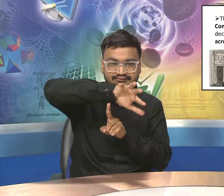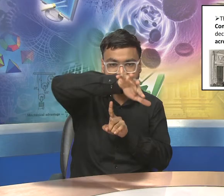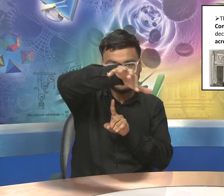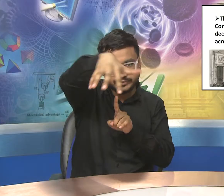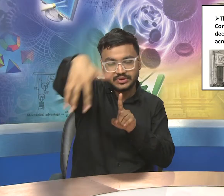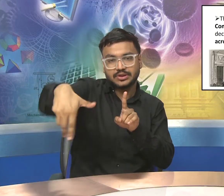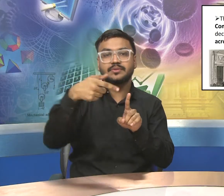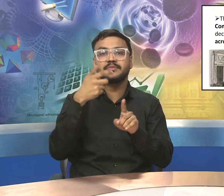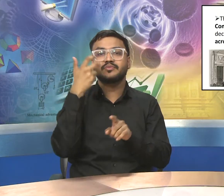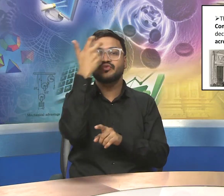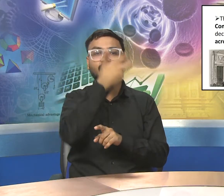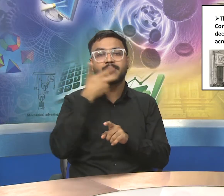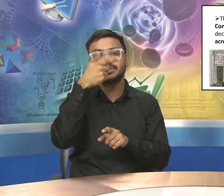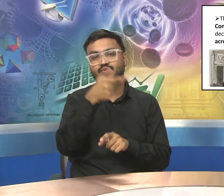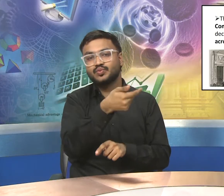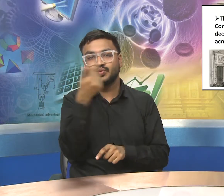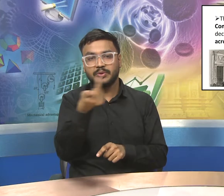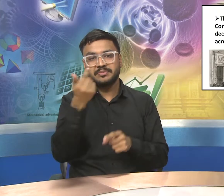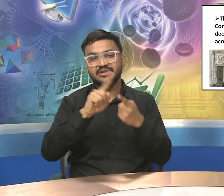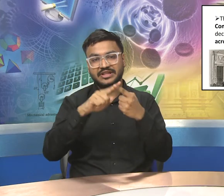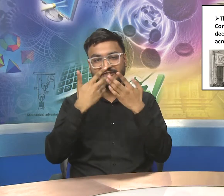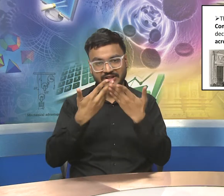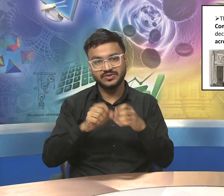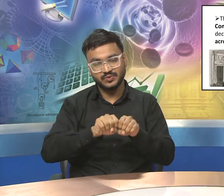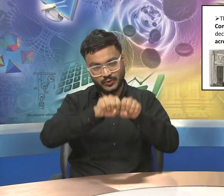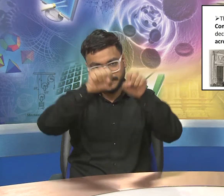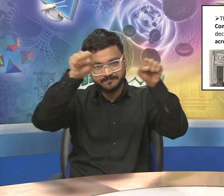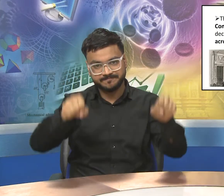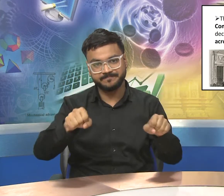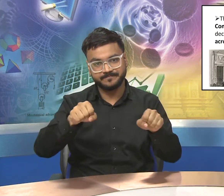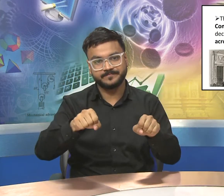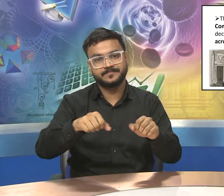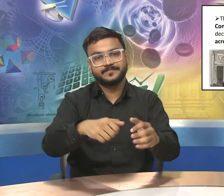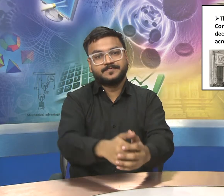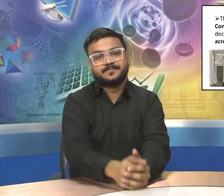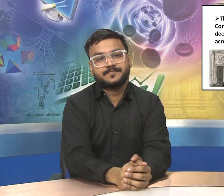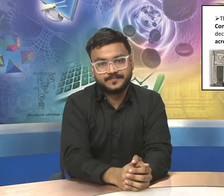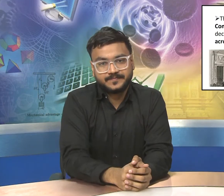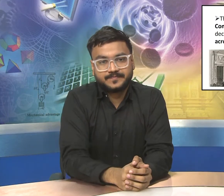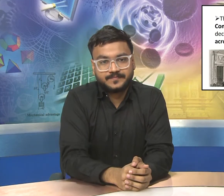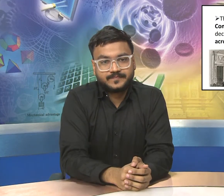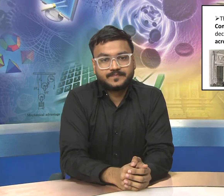Then the oralism influenced the whole world to teach deaf students.